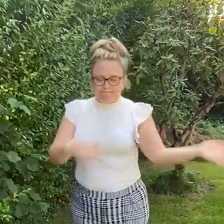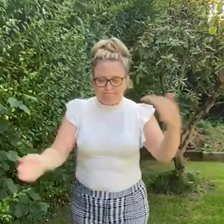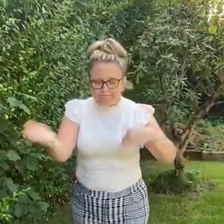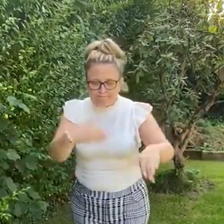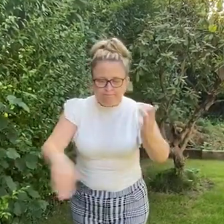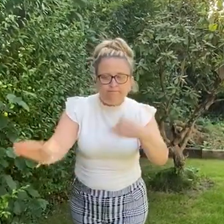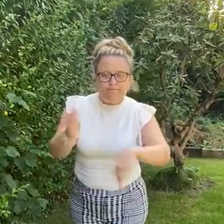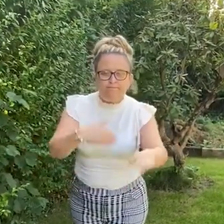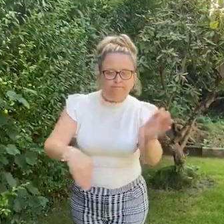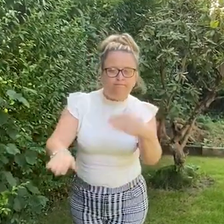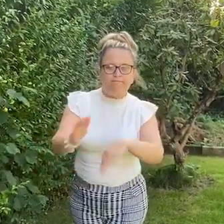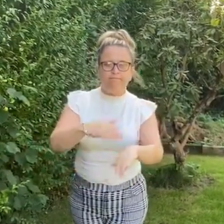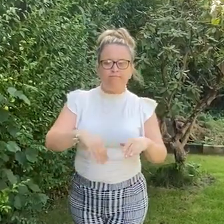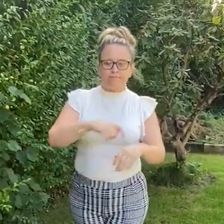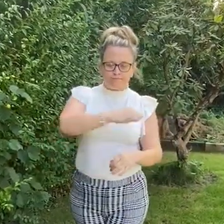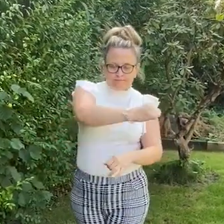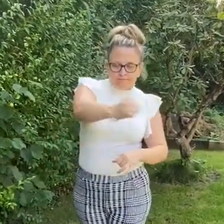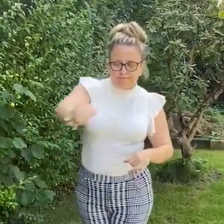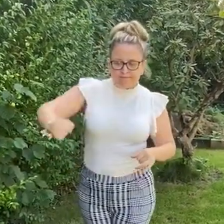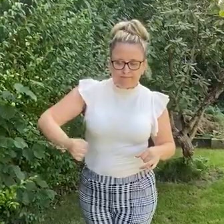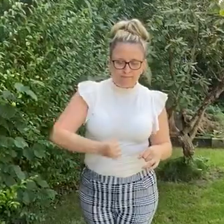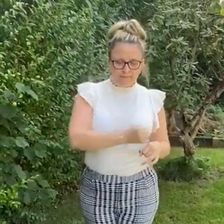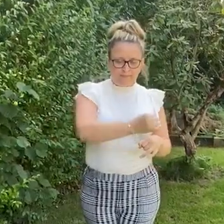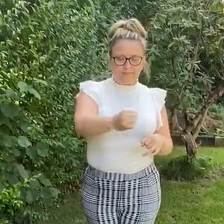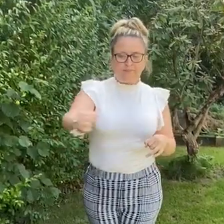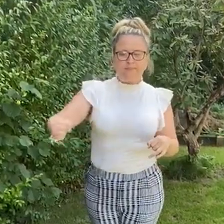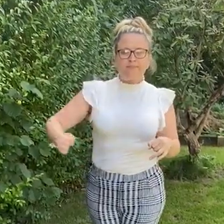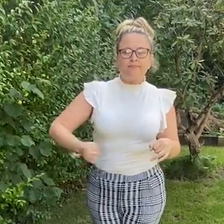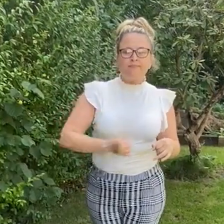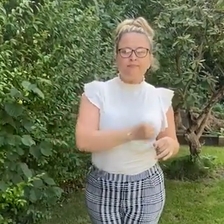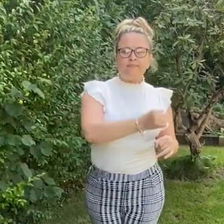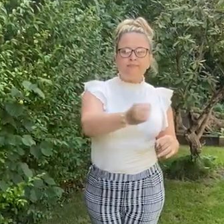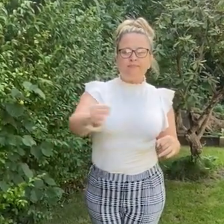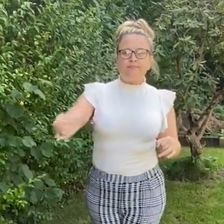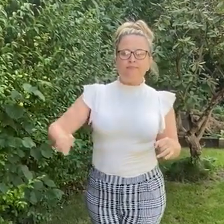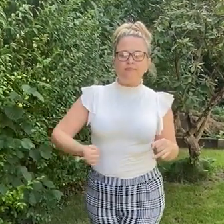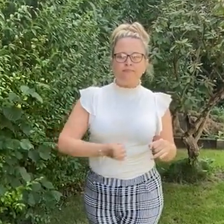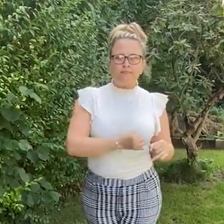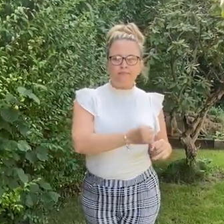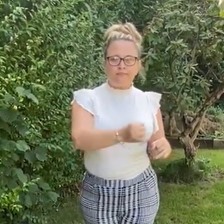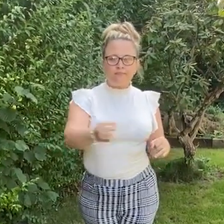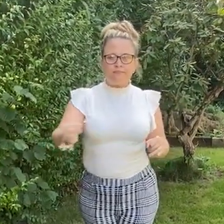witch stirred them well And while she was stirring, she muttered a spell